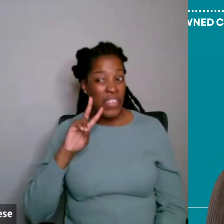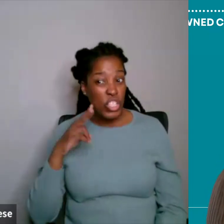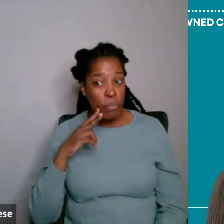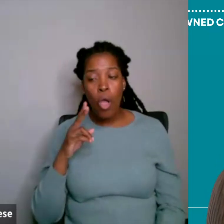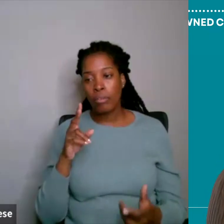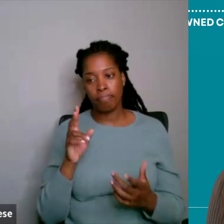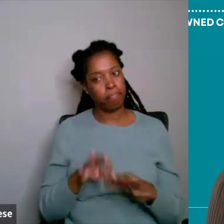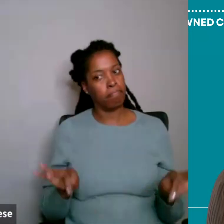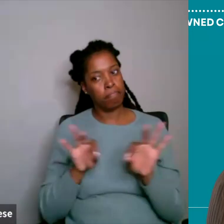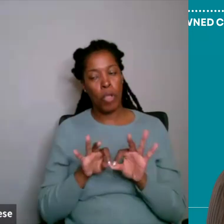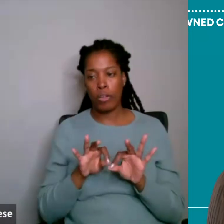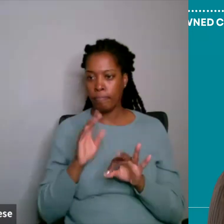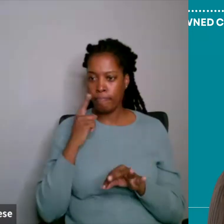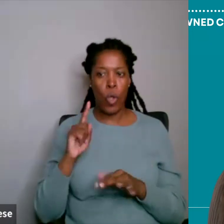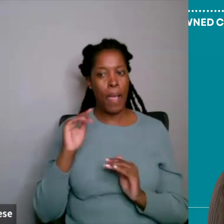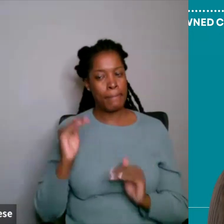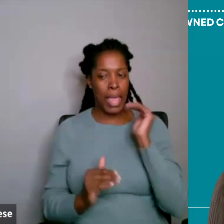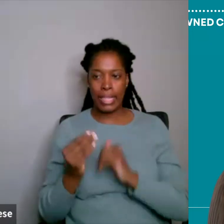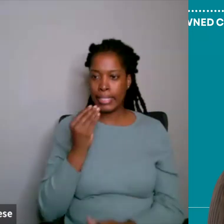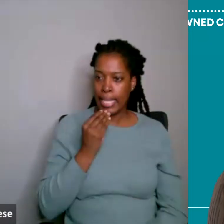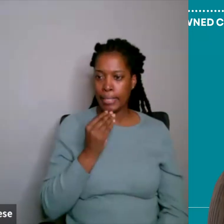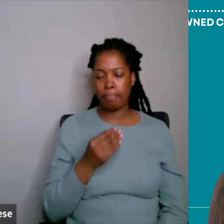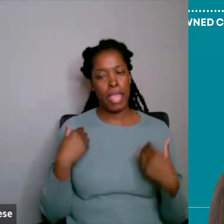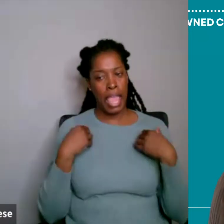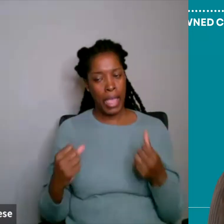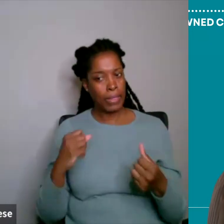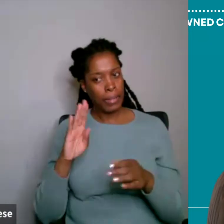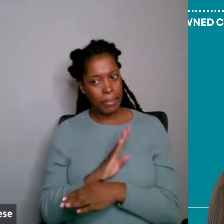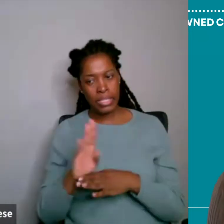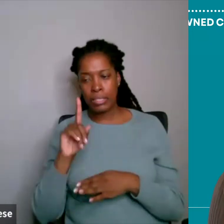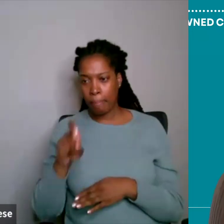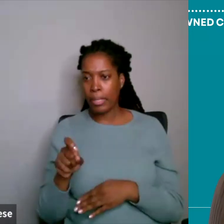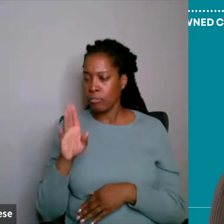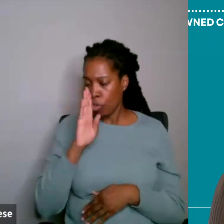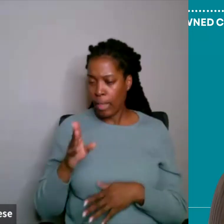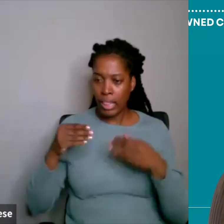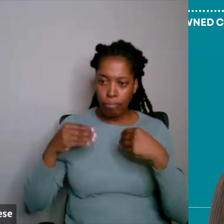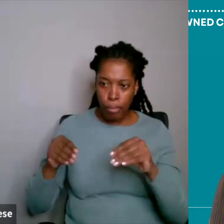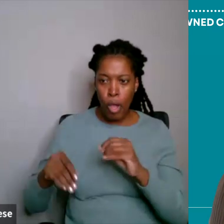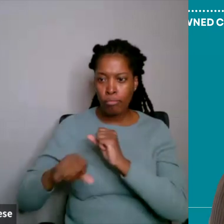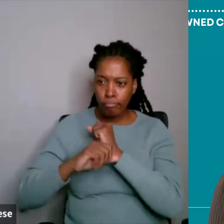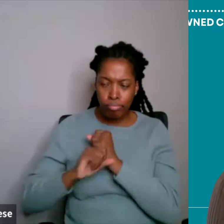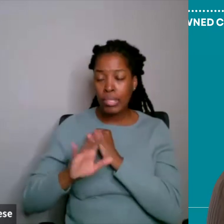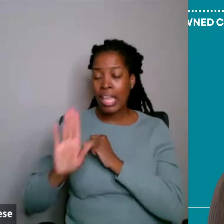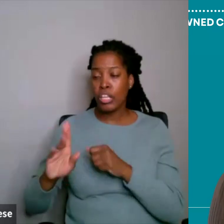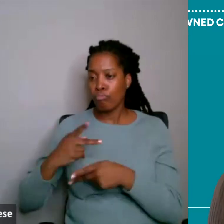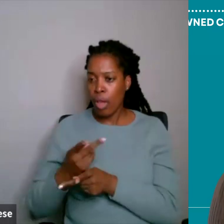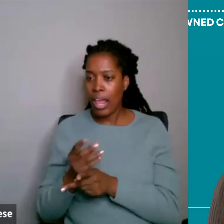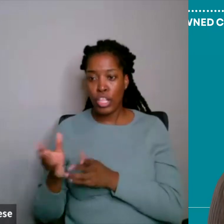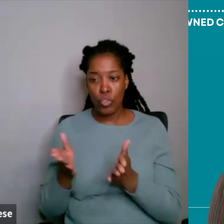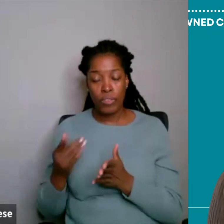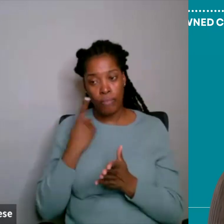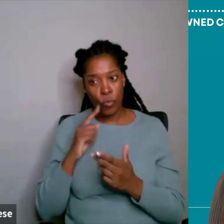of any balanced diet. A healthy business needs to directly promote its products and services to survive and to